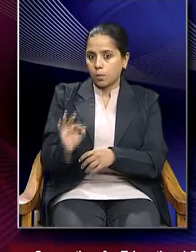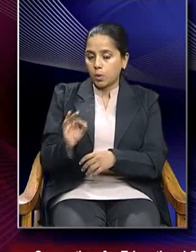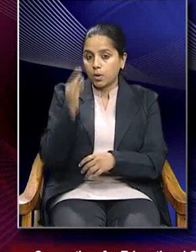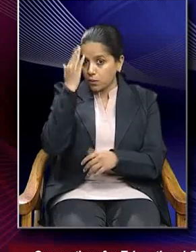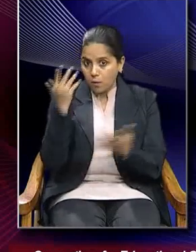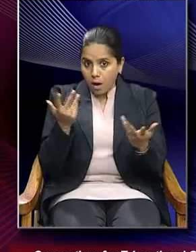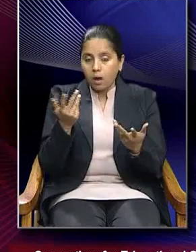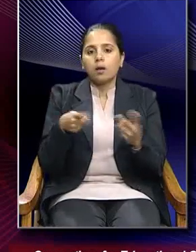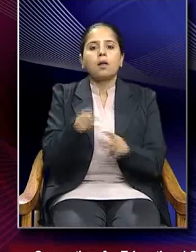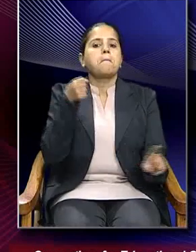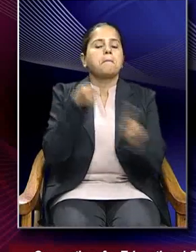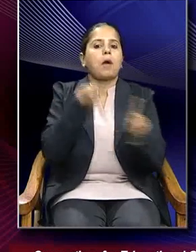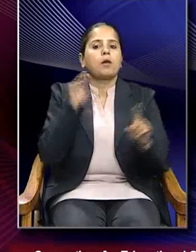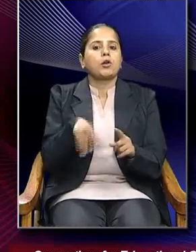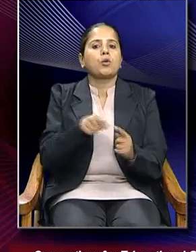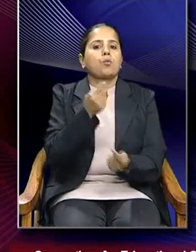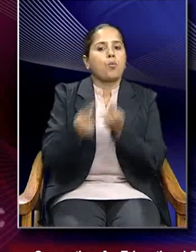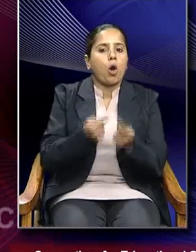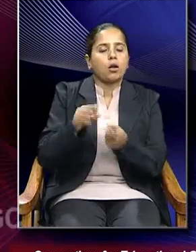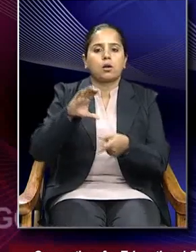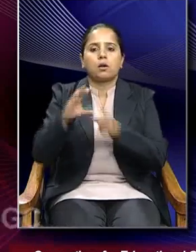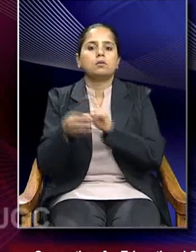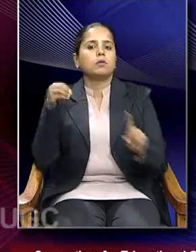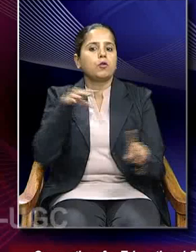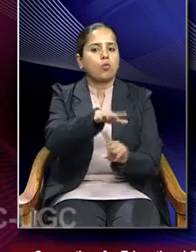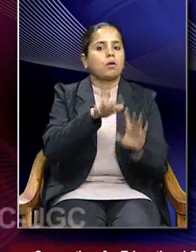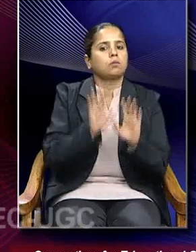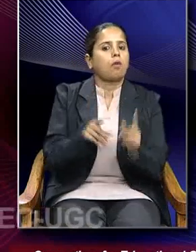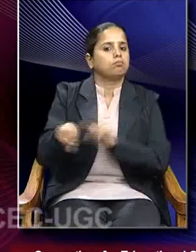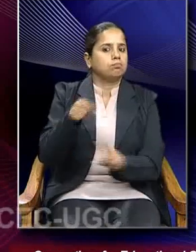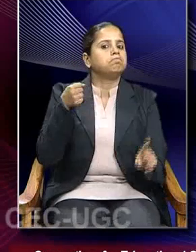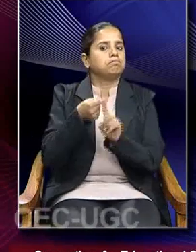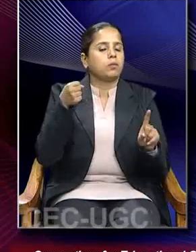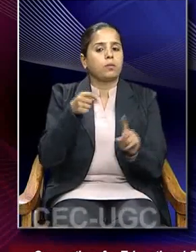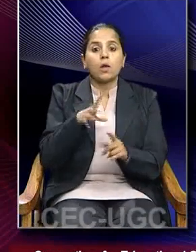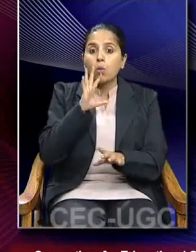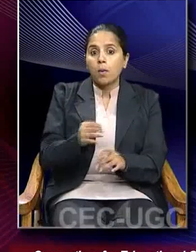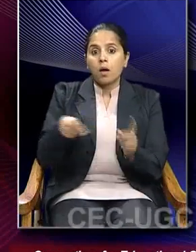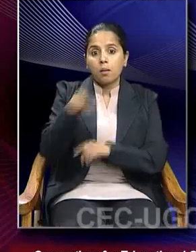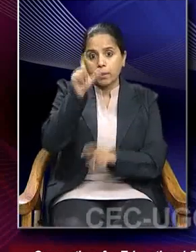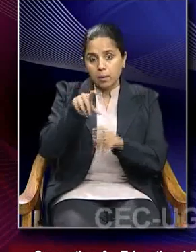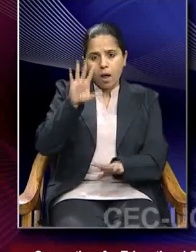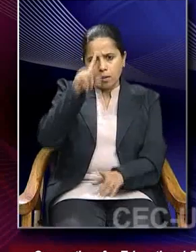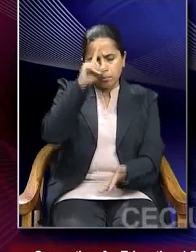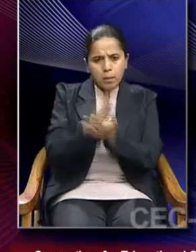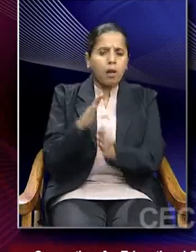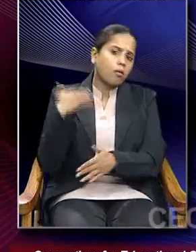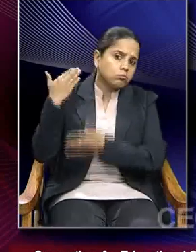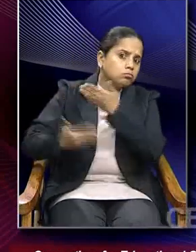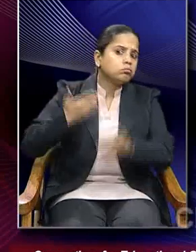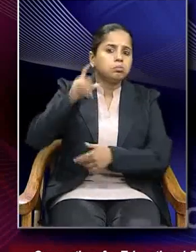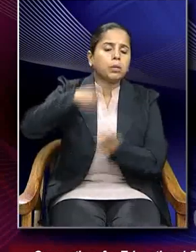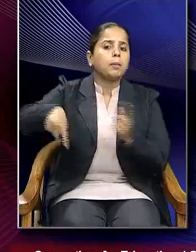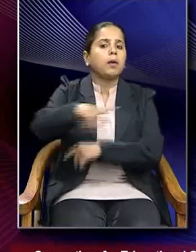it impacts political and cultural influences that institutions have on people,